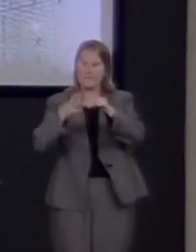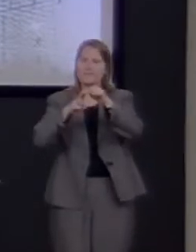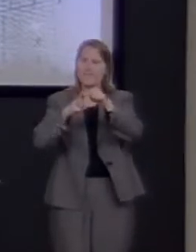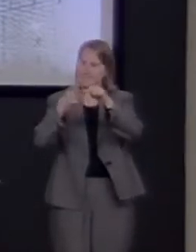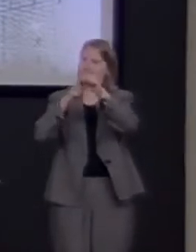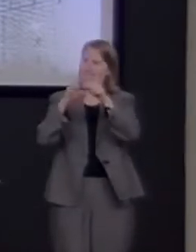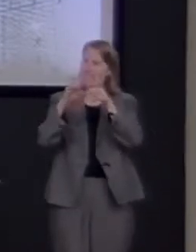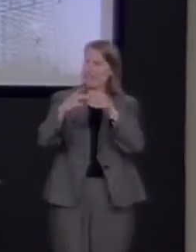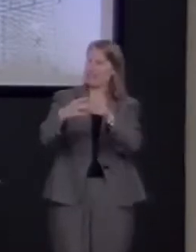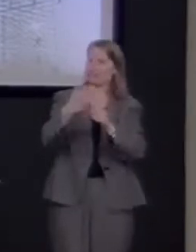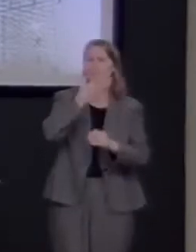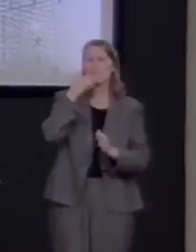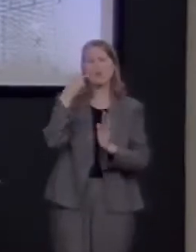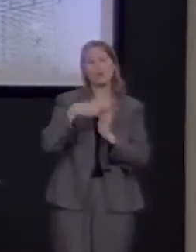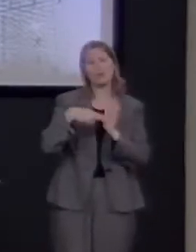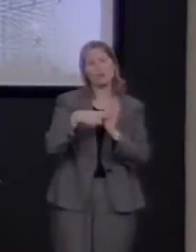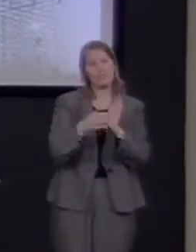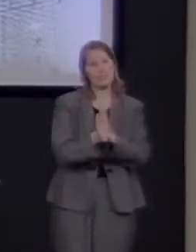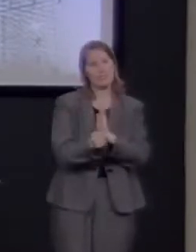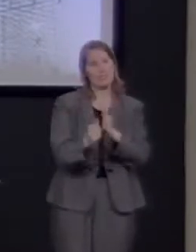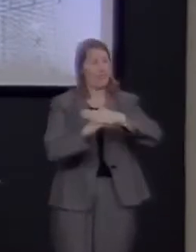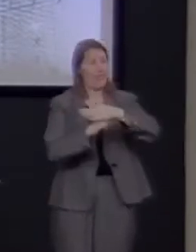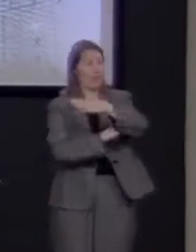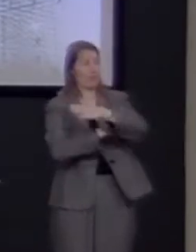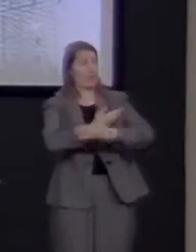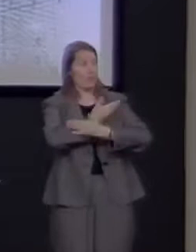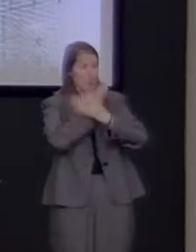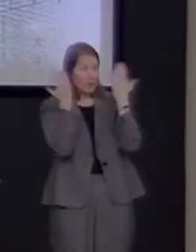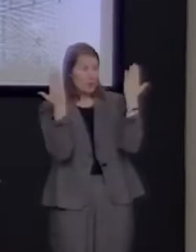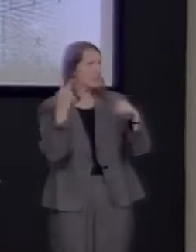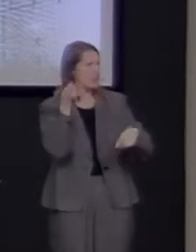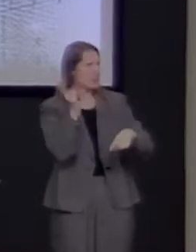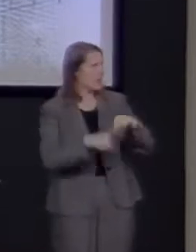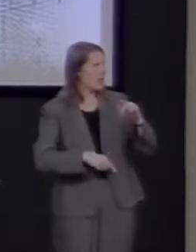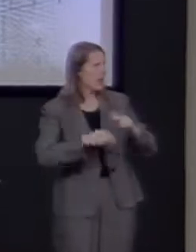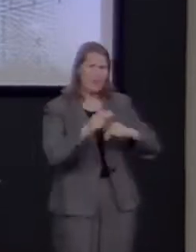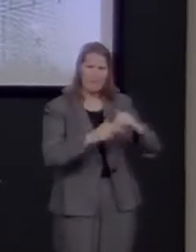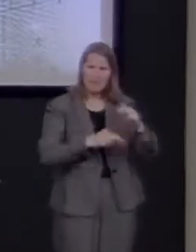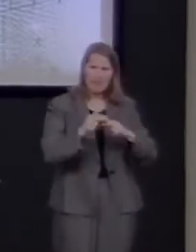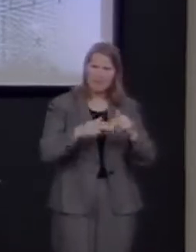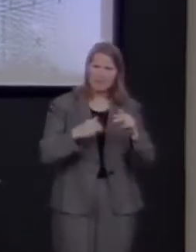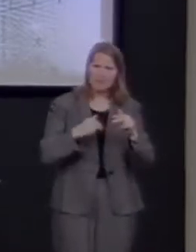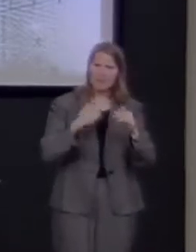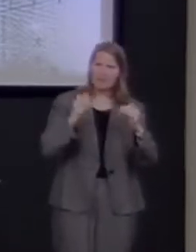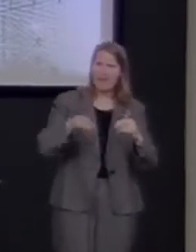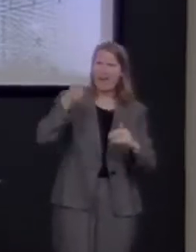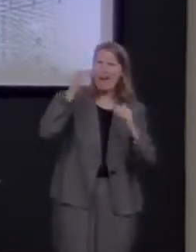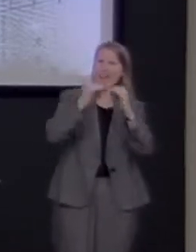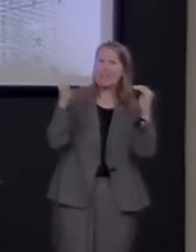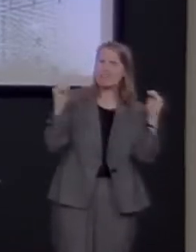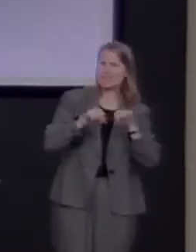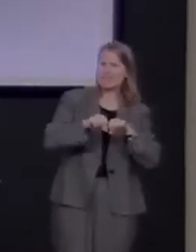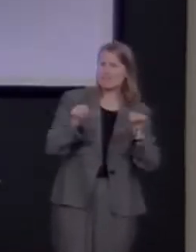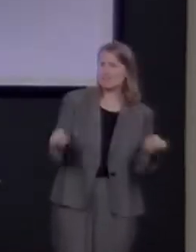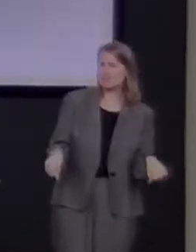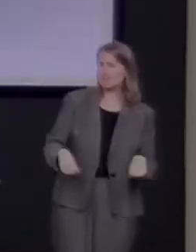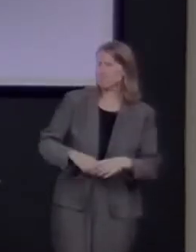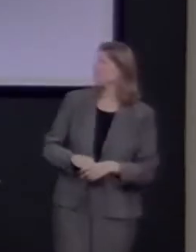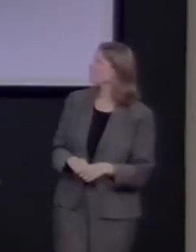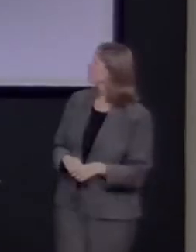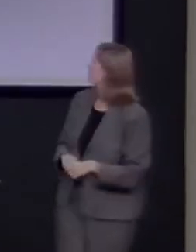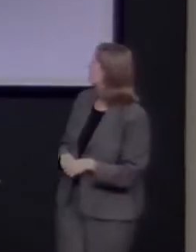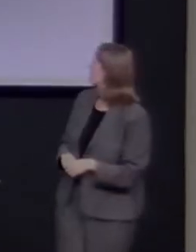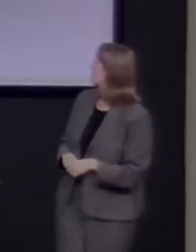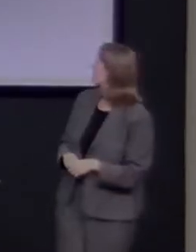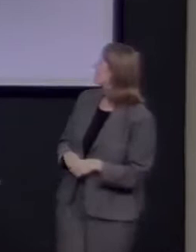builds on these foundations, and if you don't have the foundations, you can't build subsequently more higher level systems. This